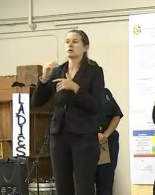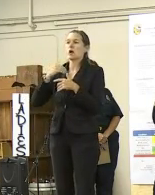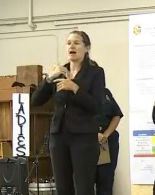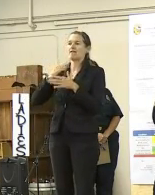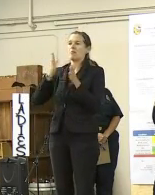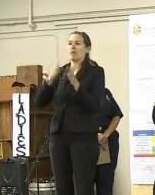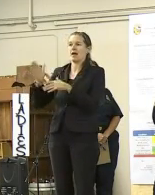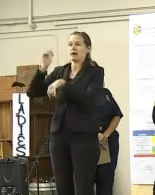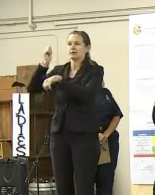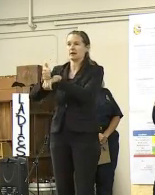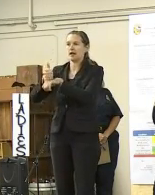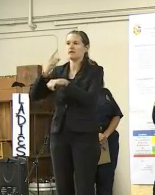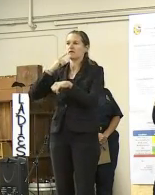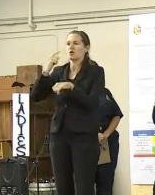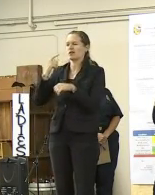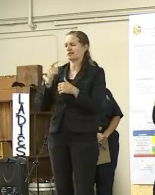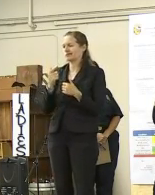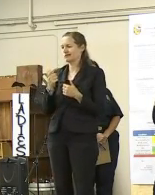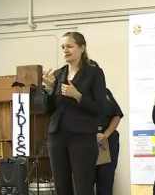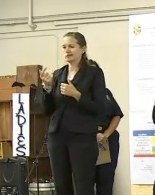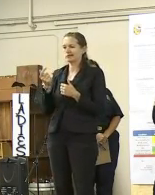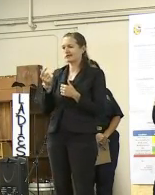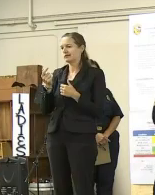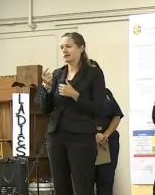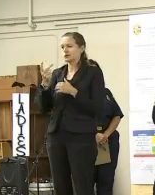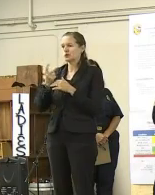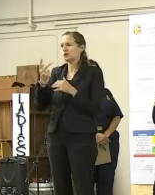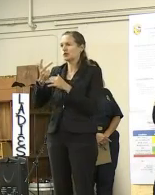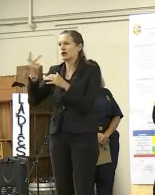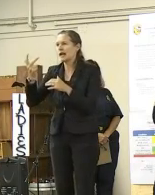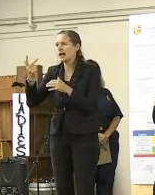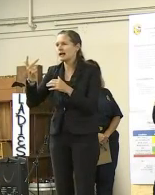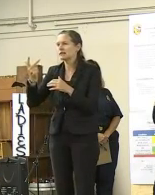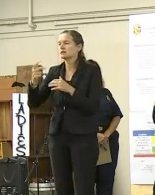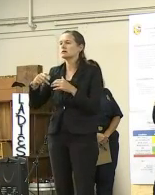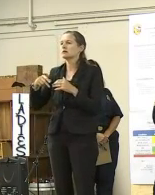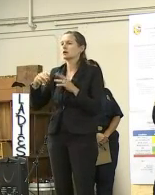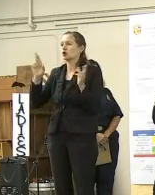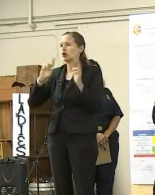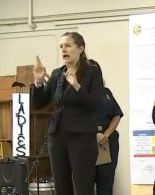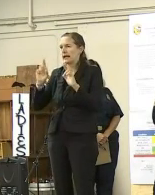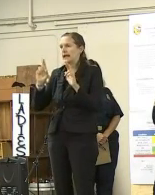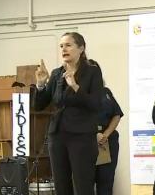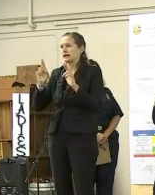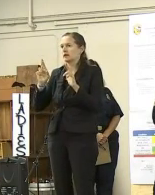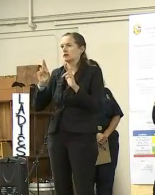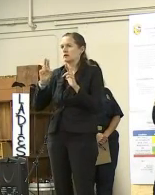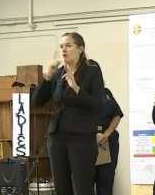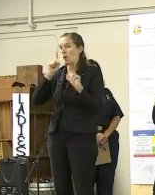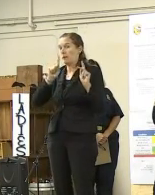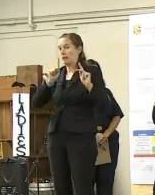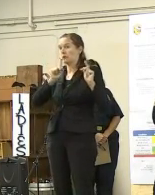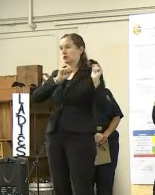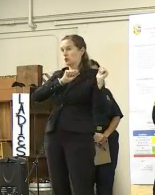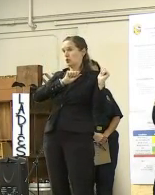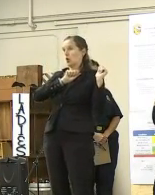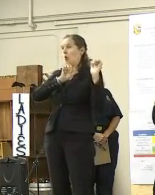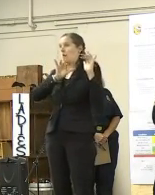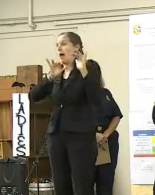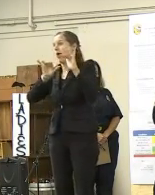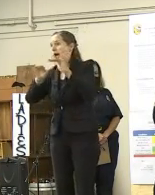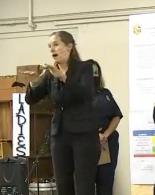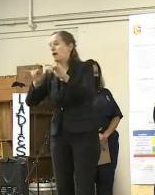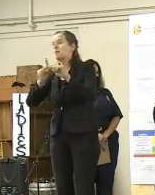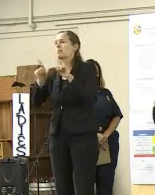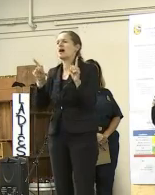next 24, 48, 72 hours, to start trying to do more repopulation. But we have to be very diligent,